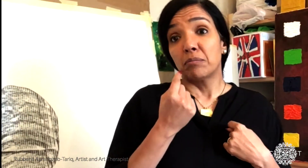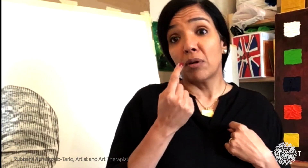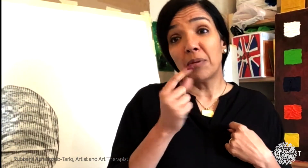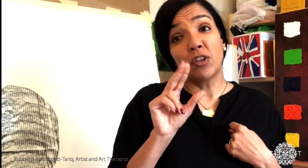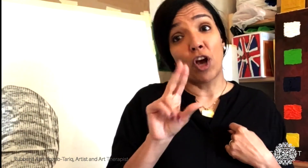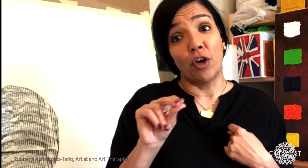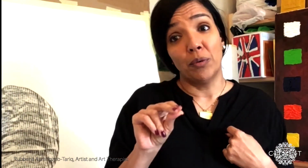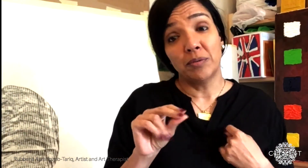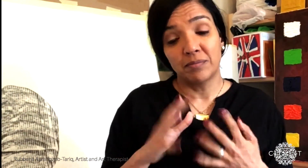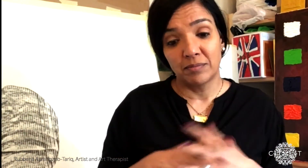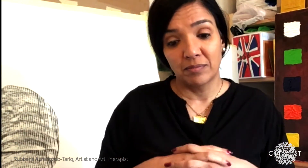Probably no.